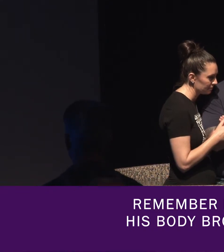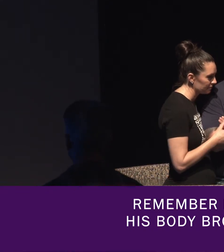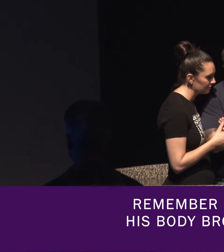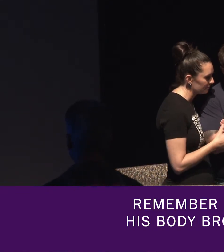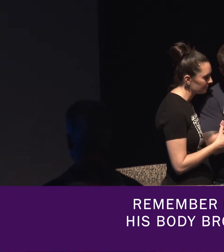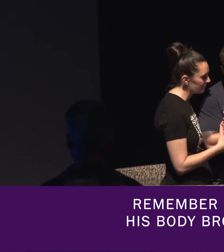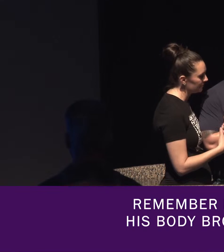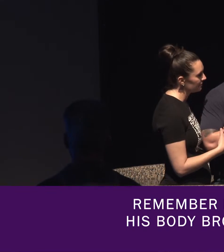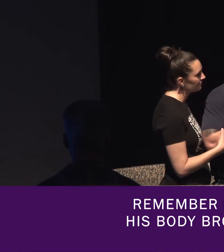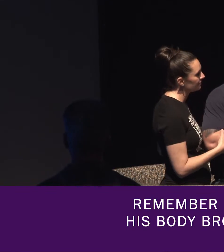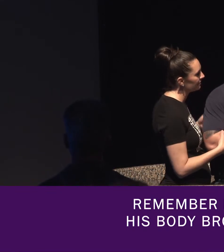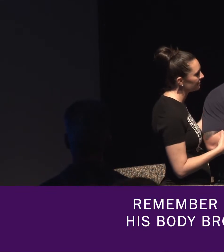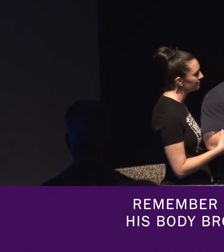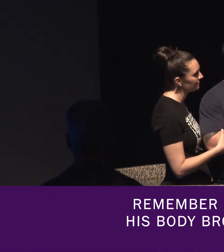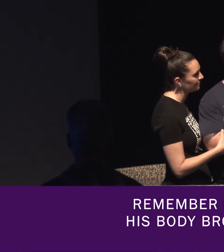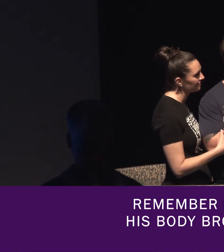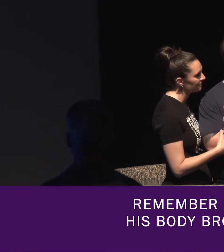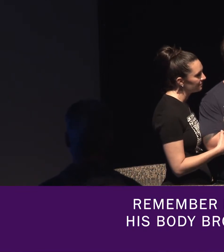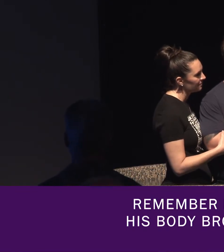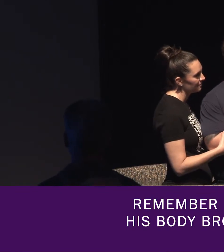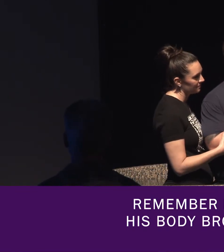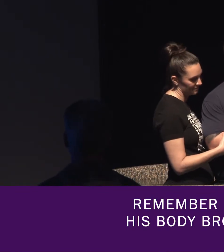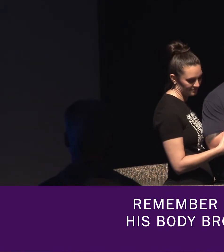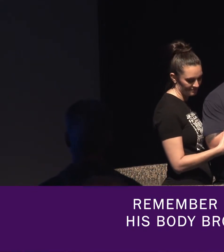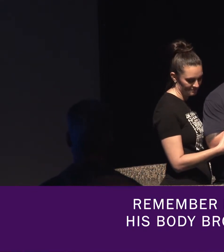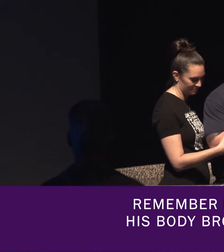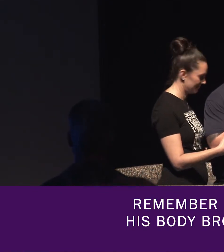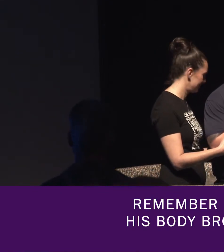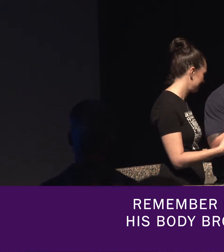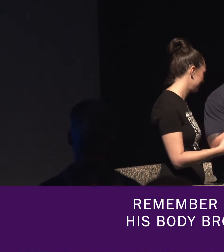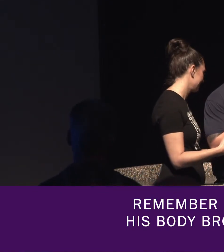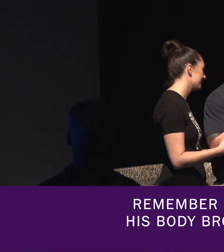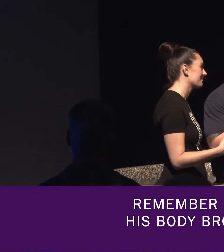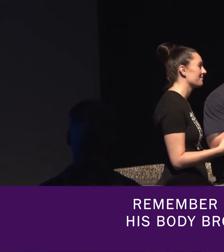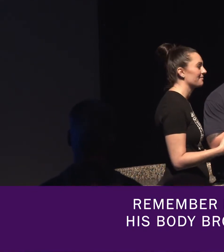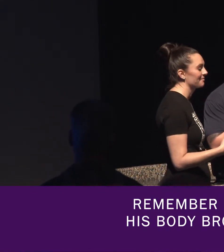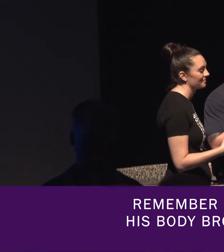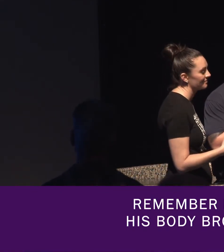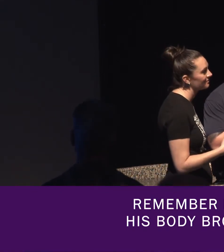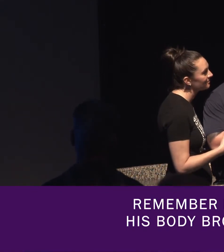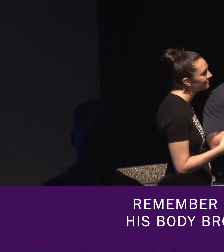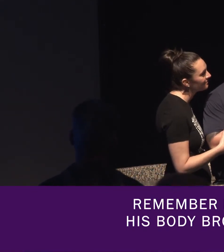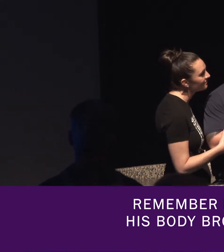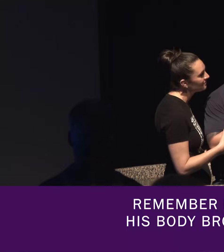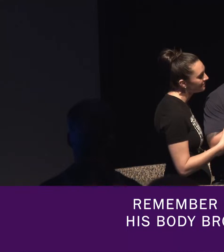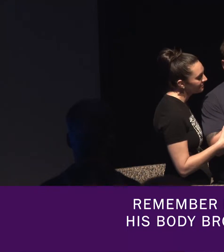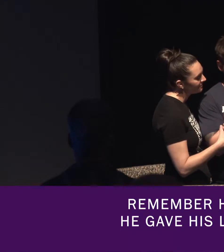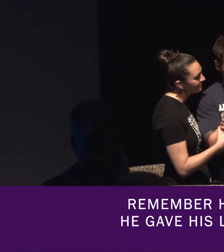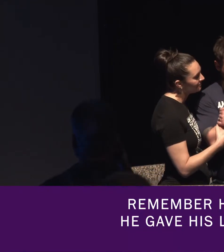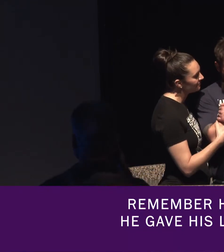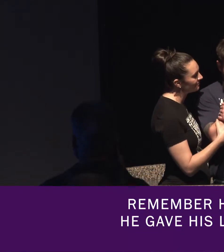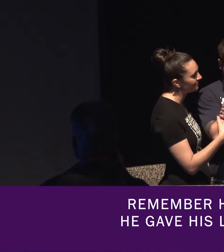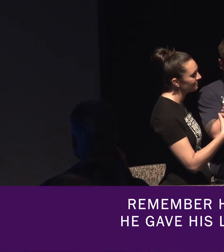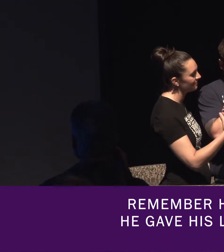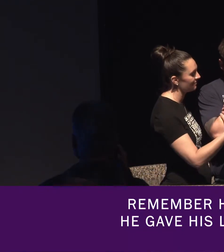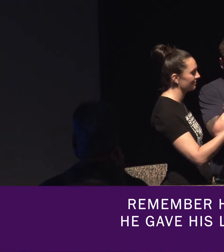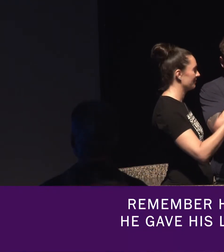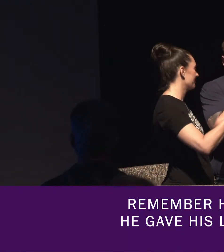atoning, his body broken for me.